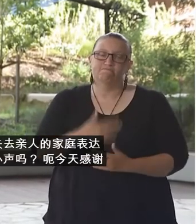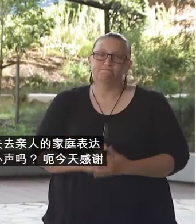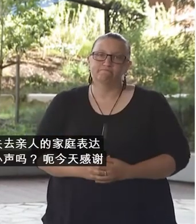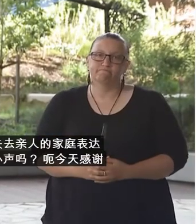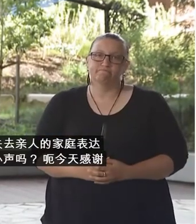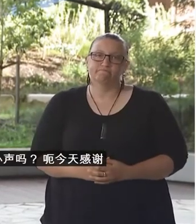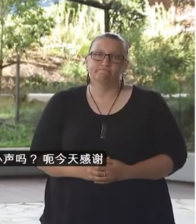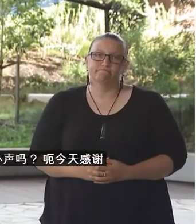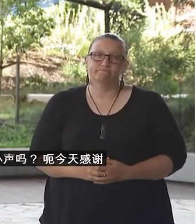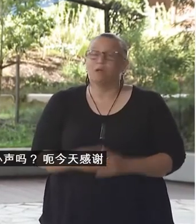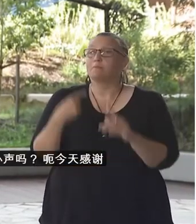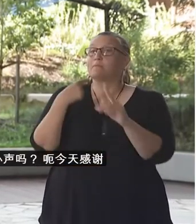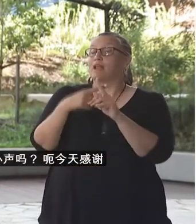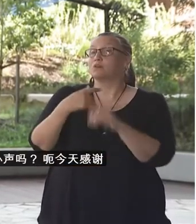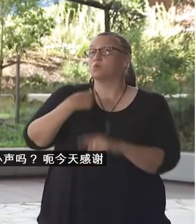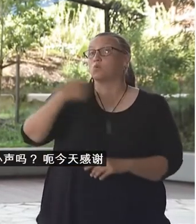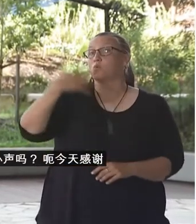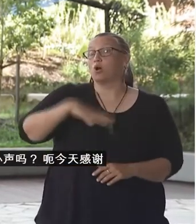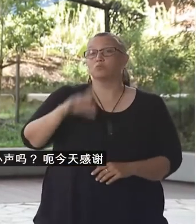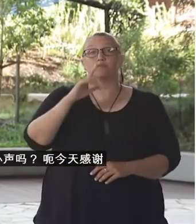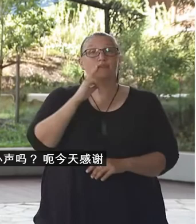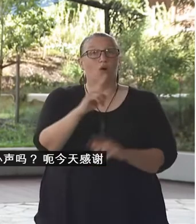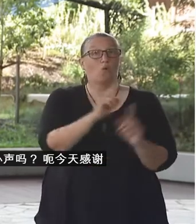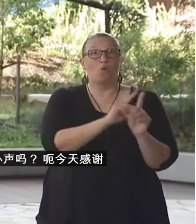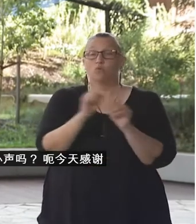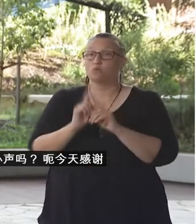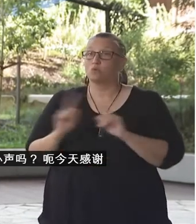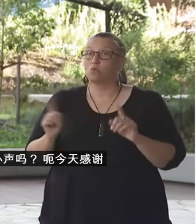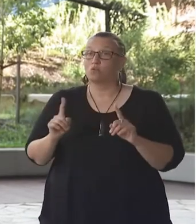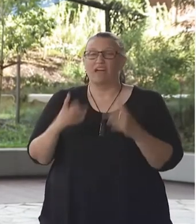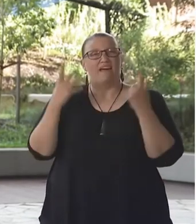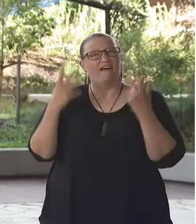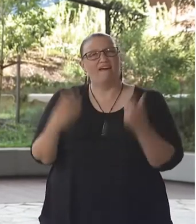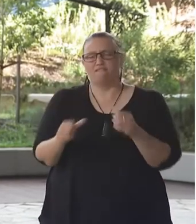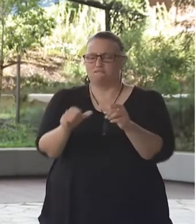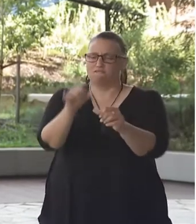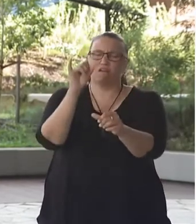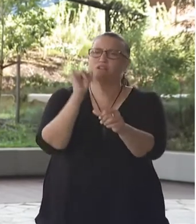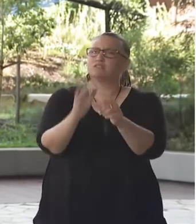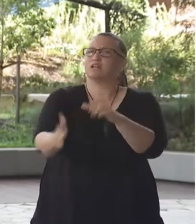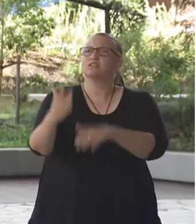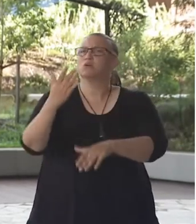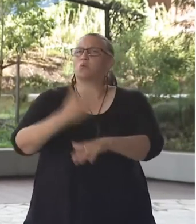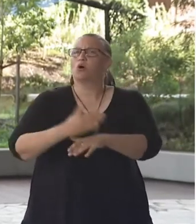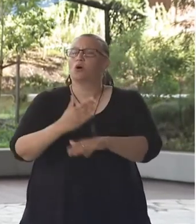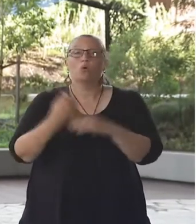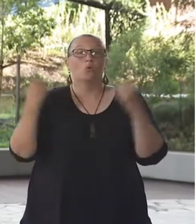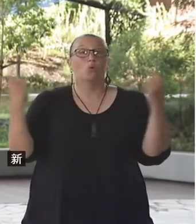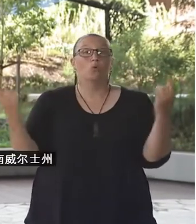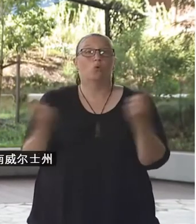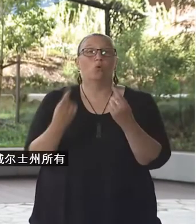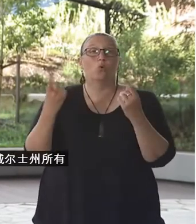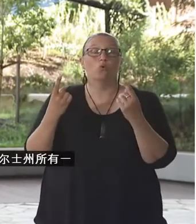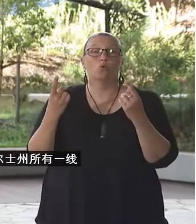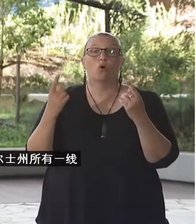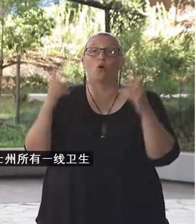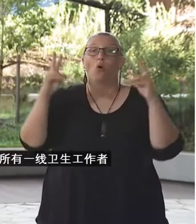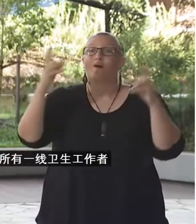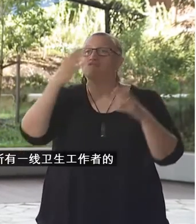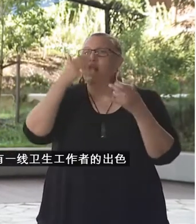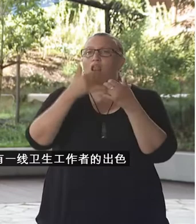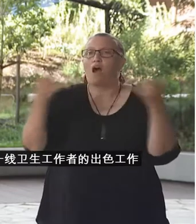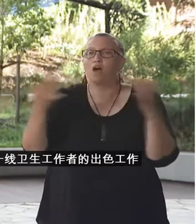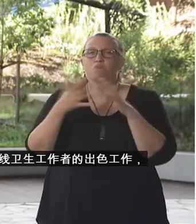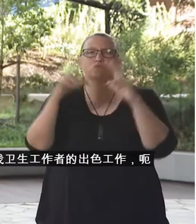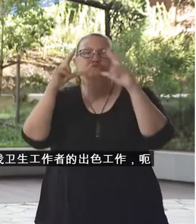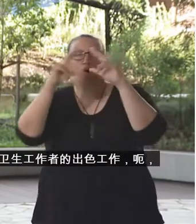today the great work, the fantastic work of all our frontline health workers right